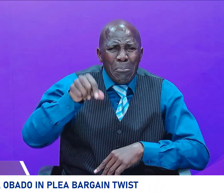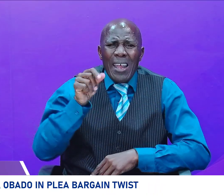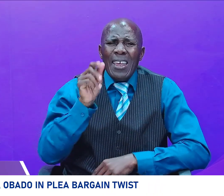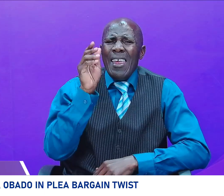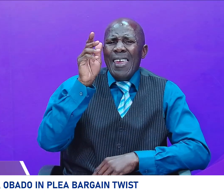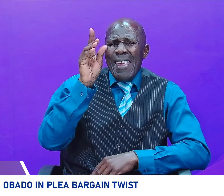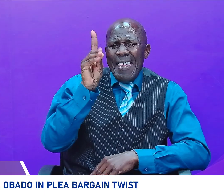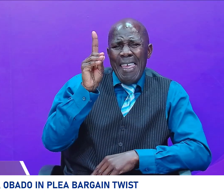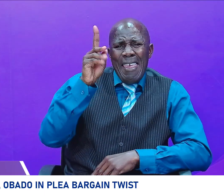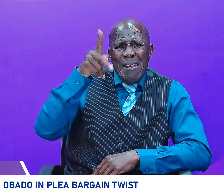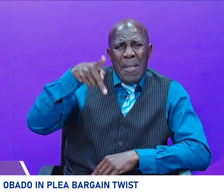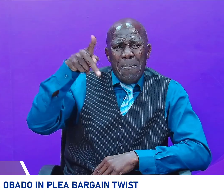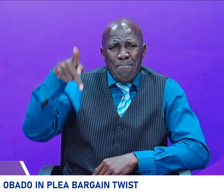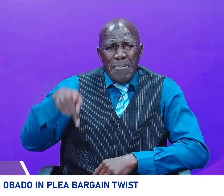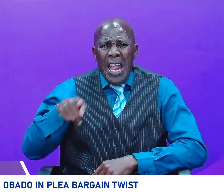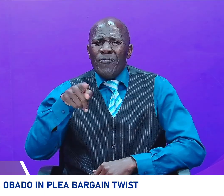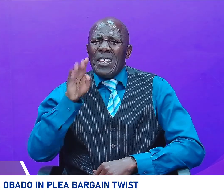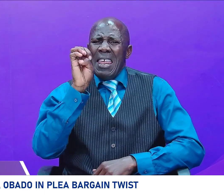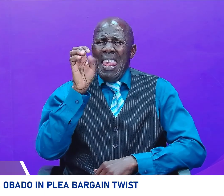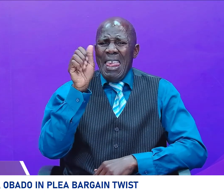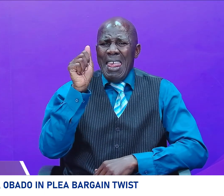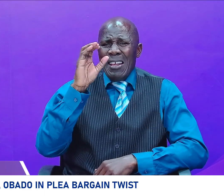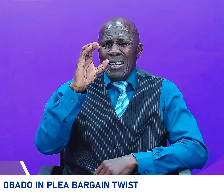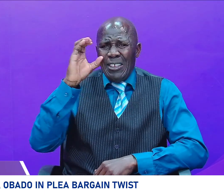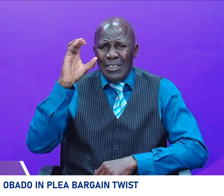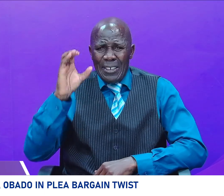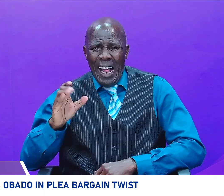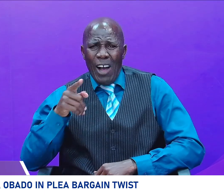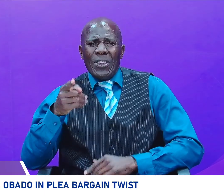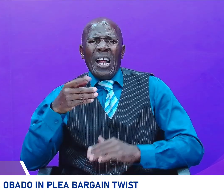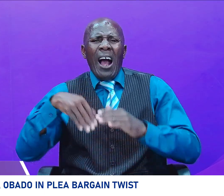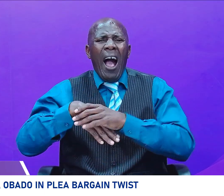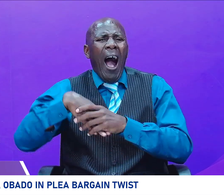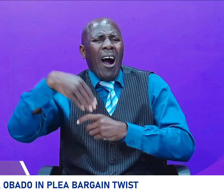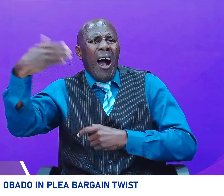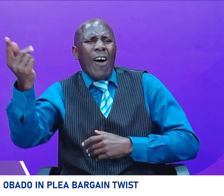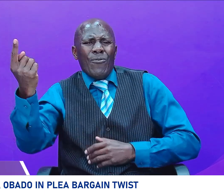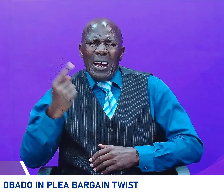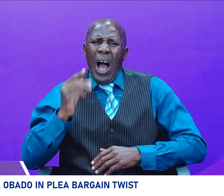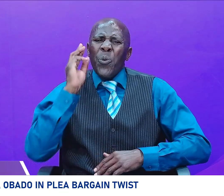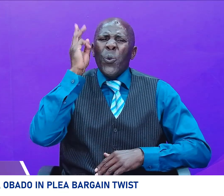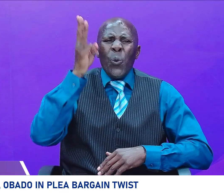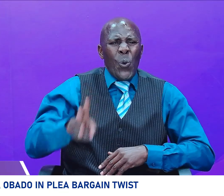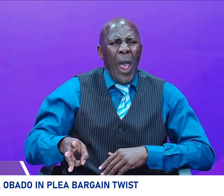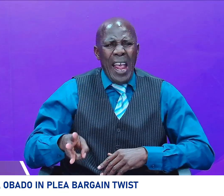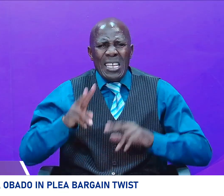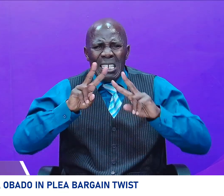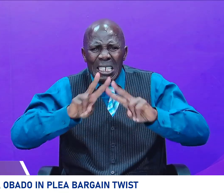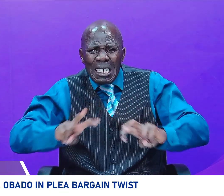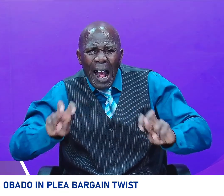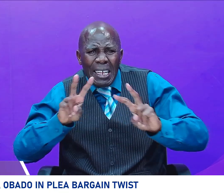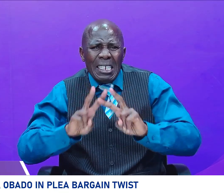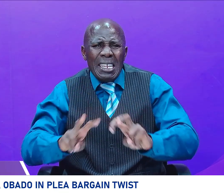DPP and the EACC, and the outcome will determine whether Obado's case is settled through a plea bargain